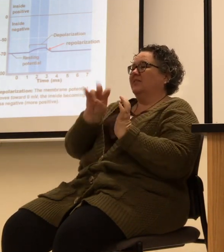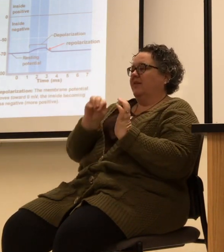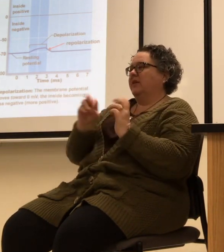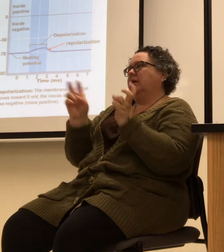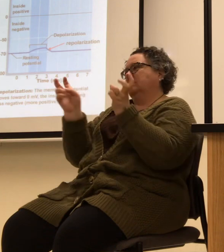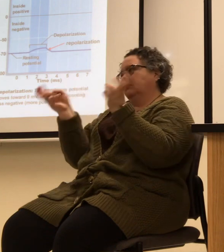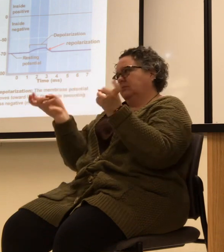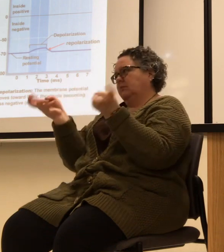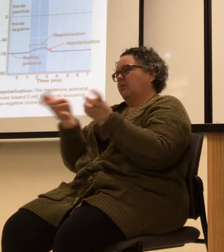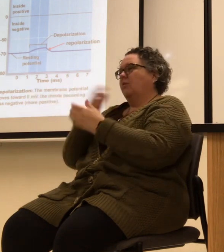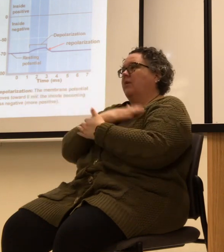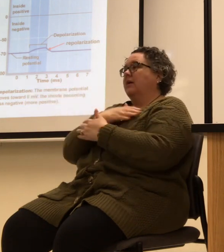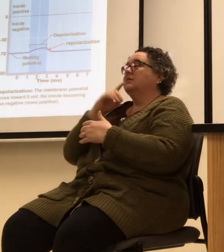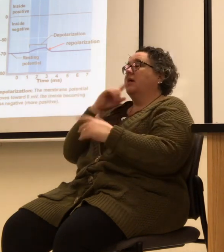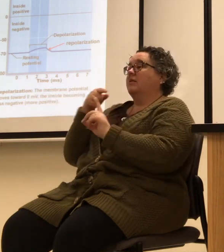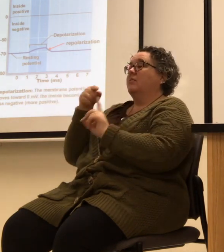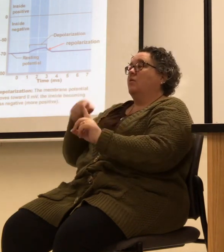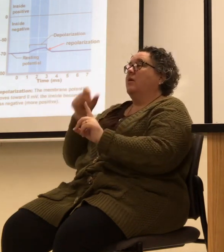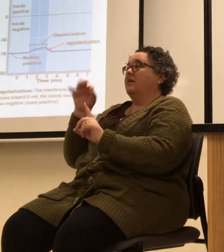At the point of stimulus,